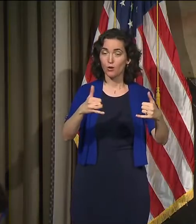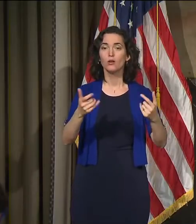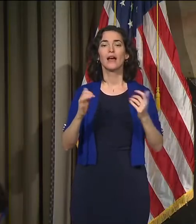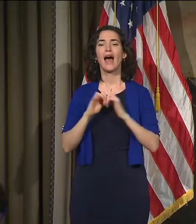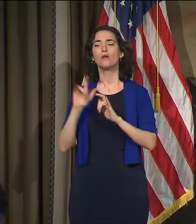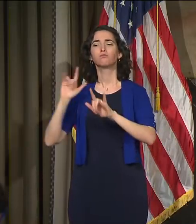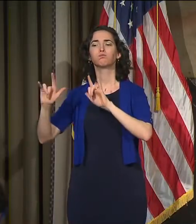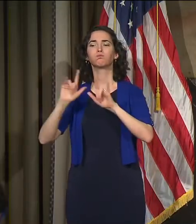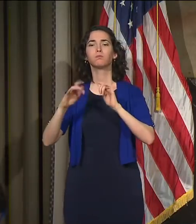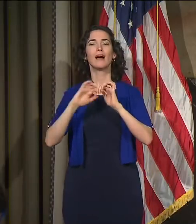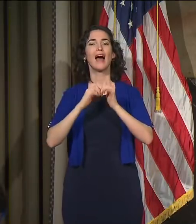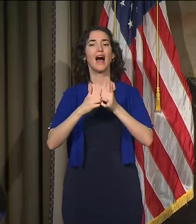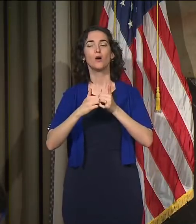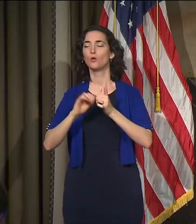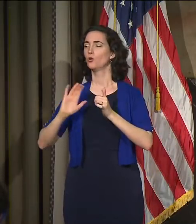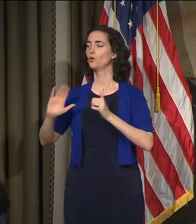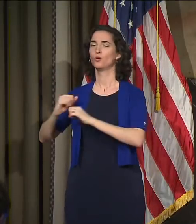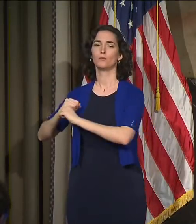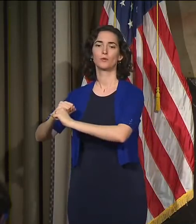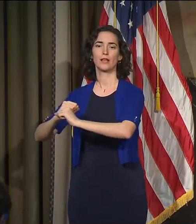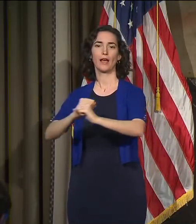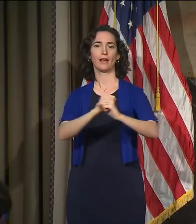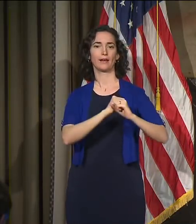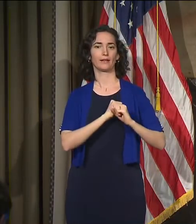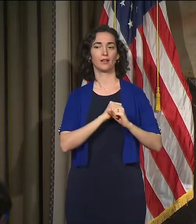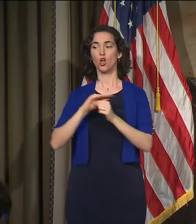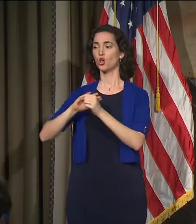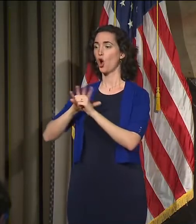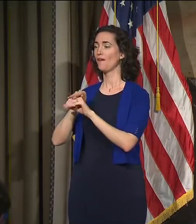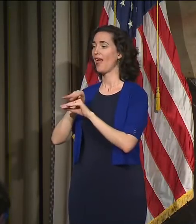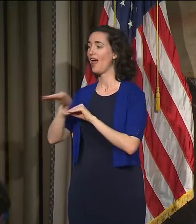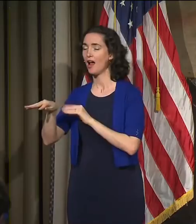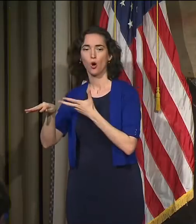by doing what we can to protect them from COVID.